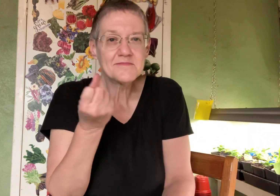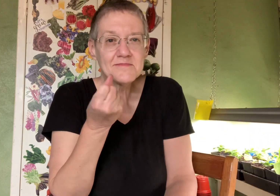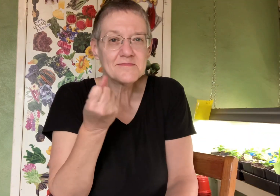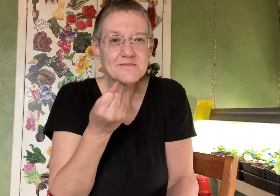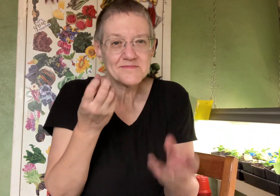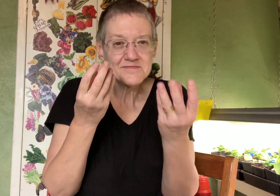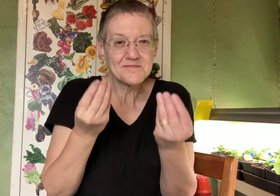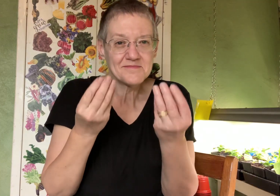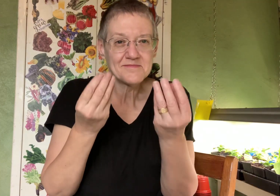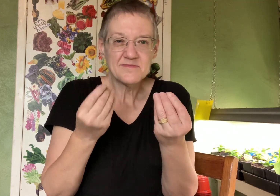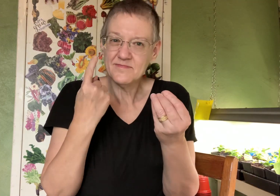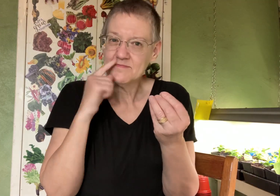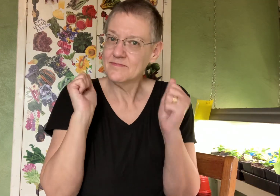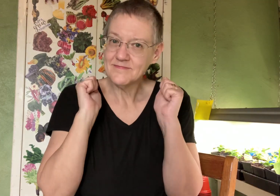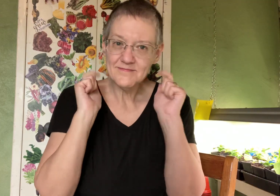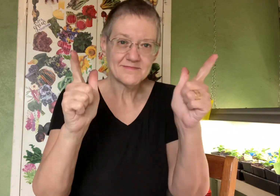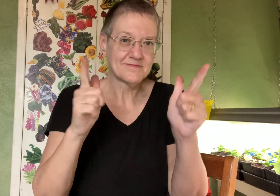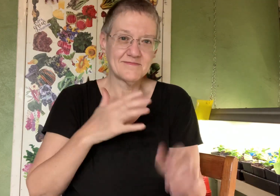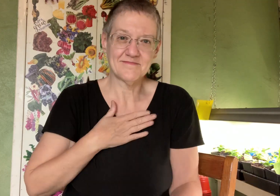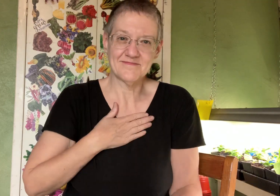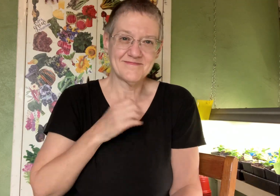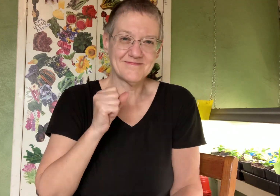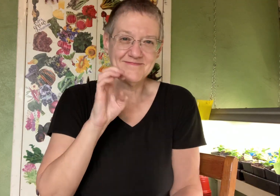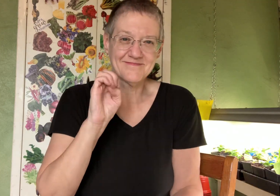It's going to hold in the moisture.